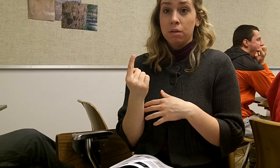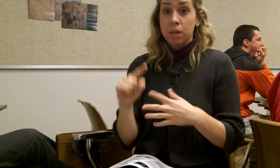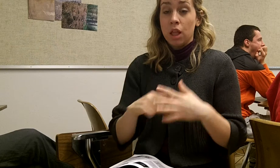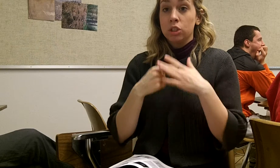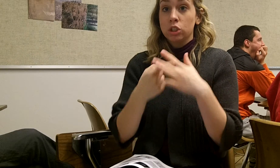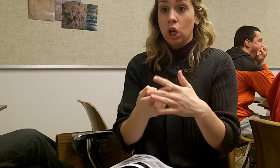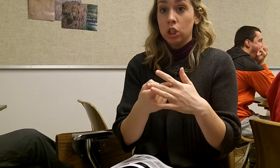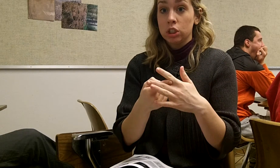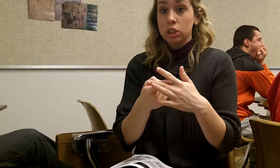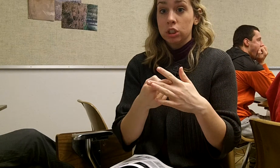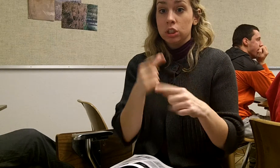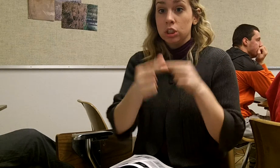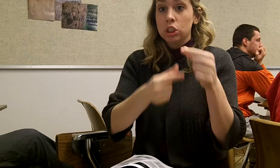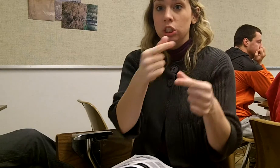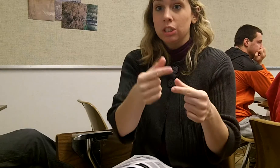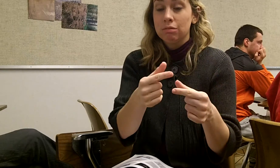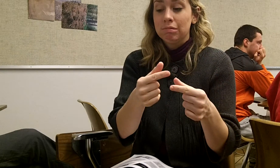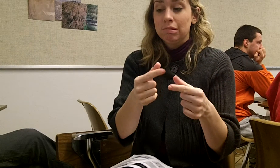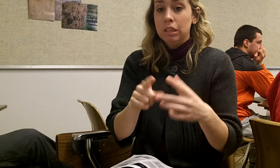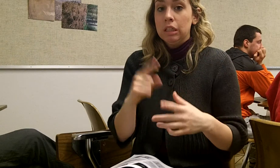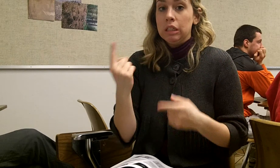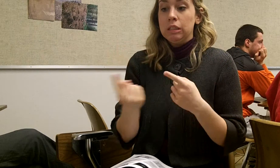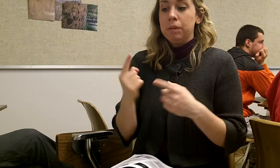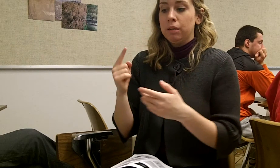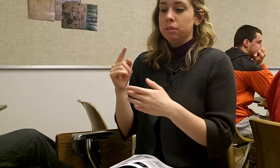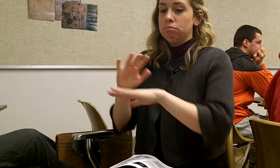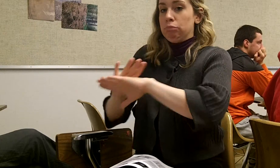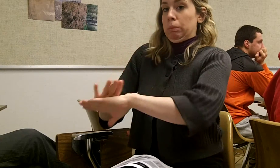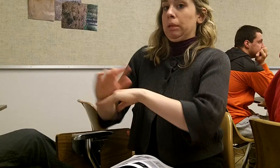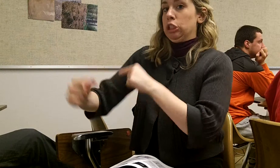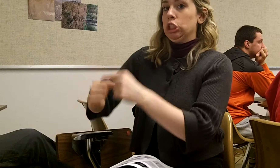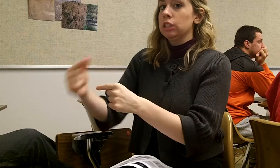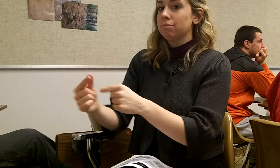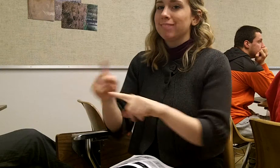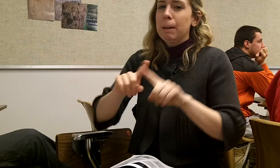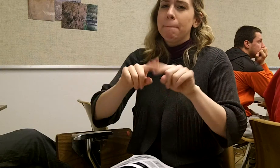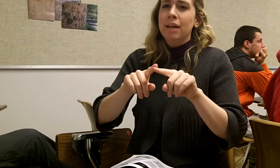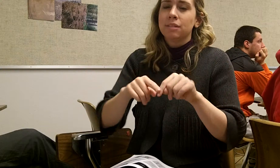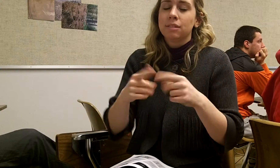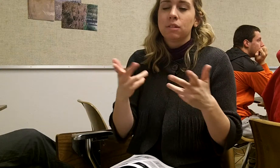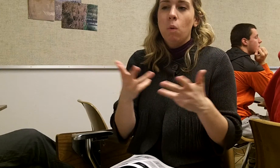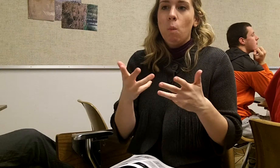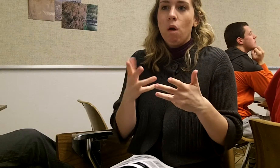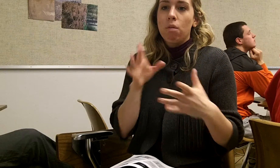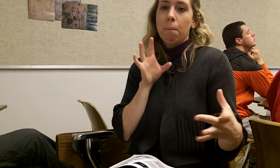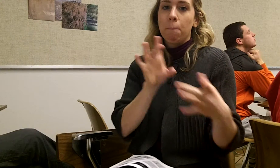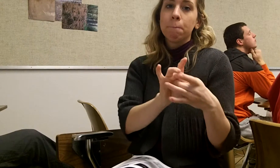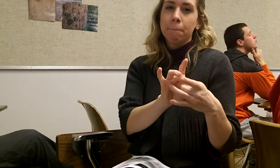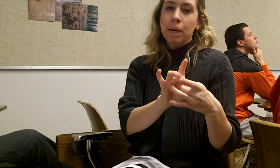sometimes repress a target gene. And the difference is it depends on what enhancer they're binding, and it depends